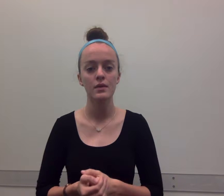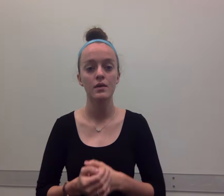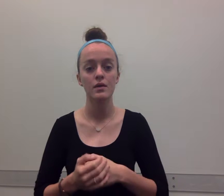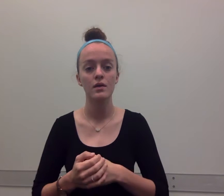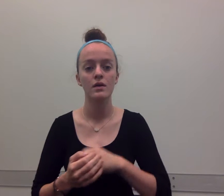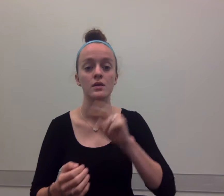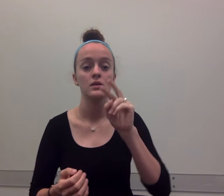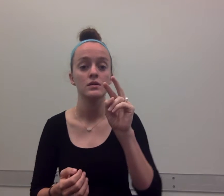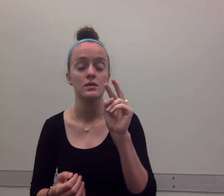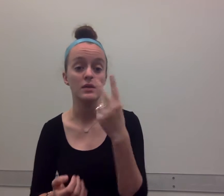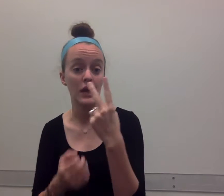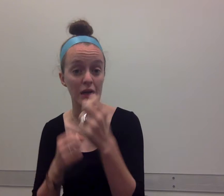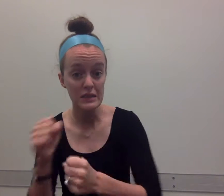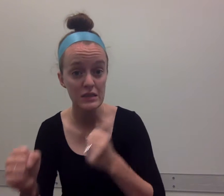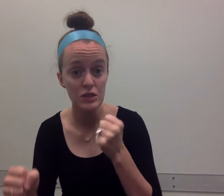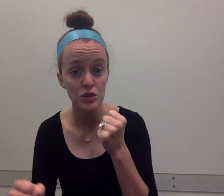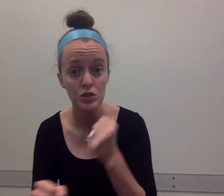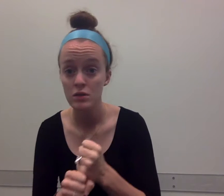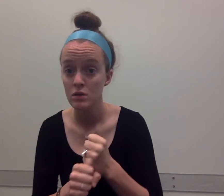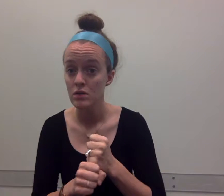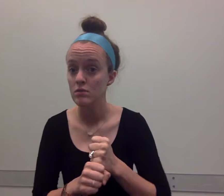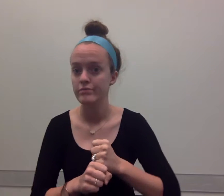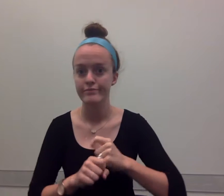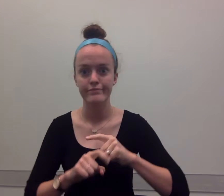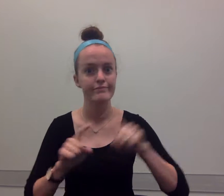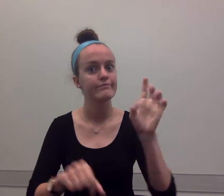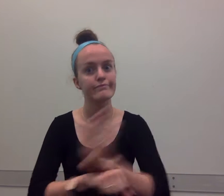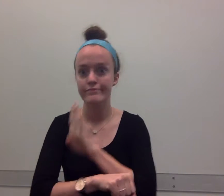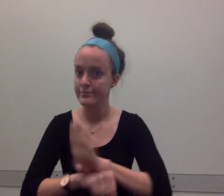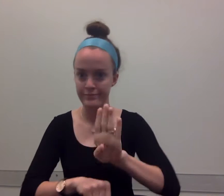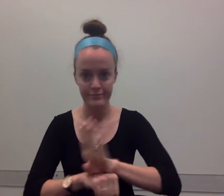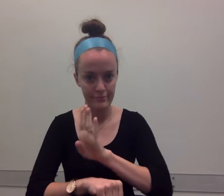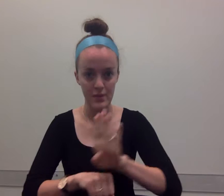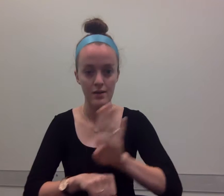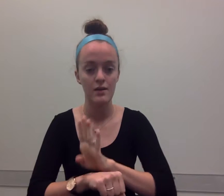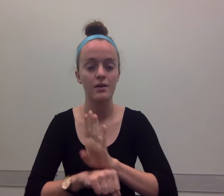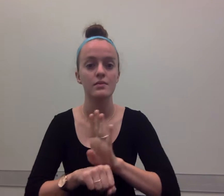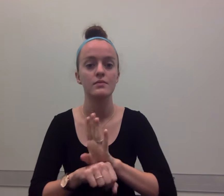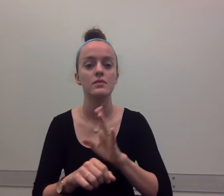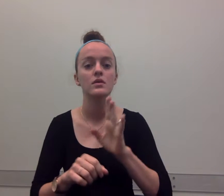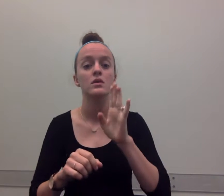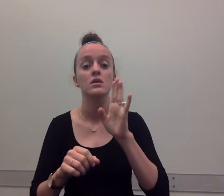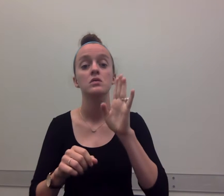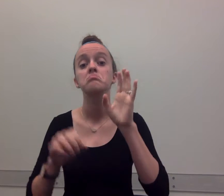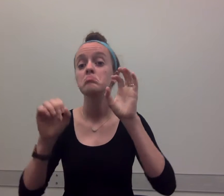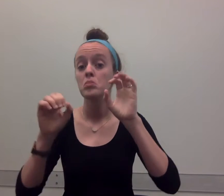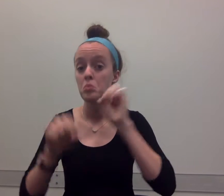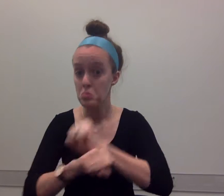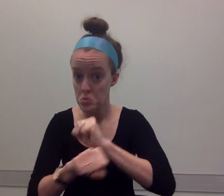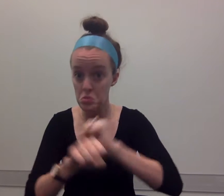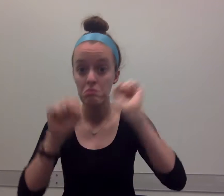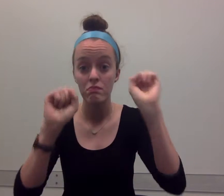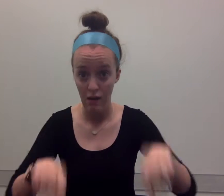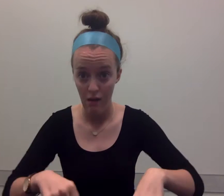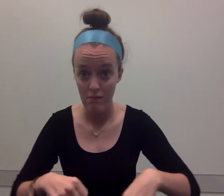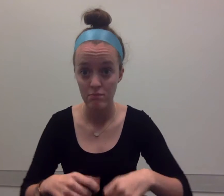you start your second year, it's a lot busier. Once we start our second year, we're able to start working. And I took advantage of that. And